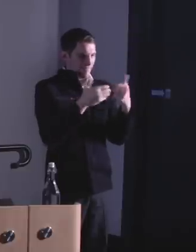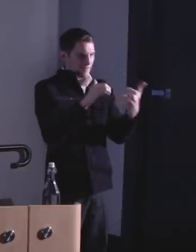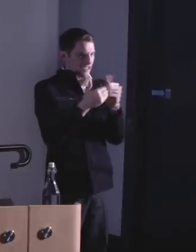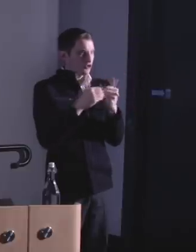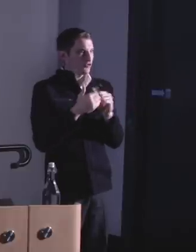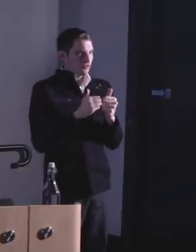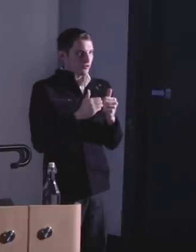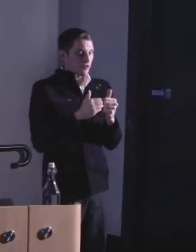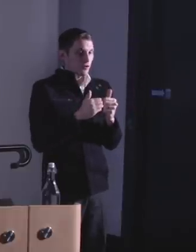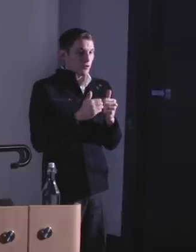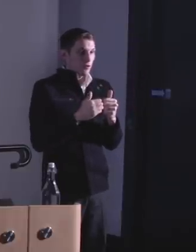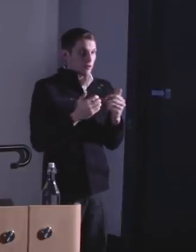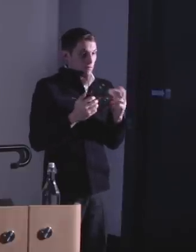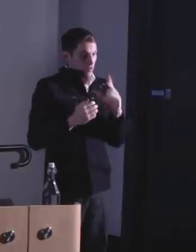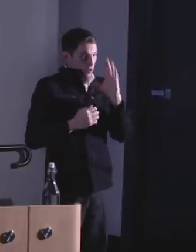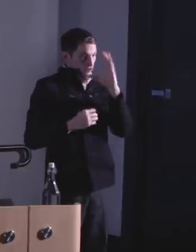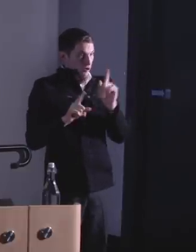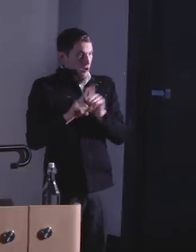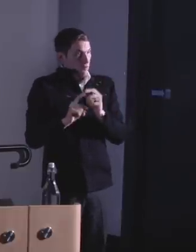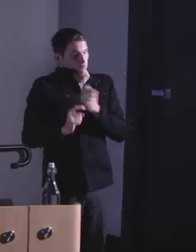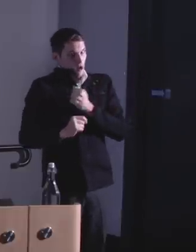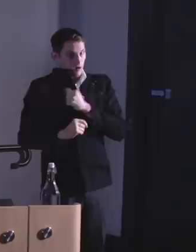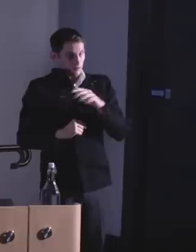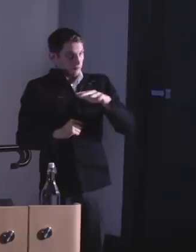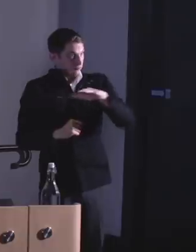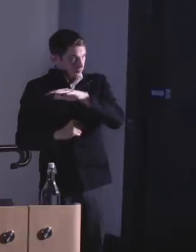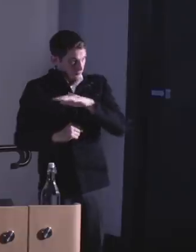For countries like my own in the region,